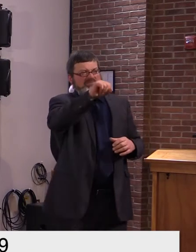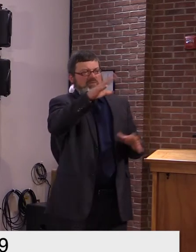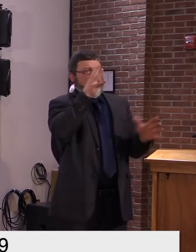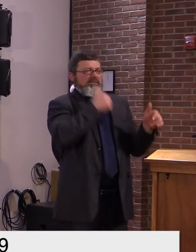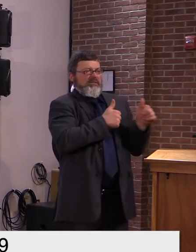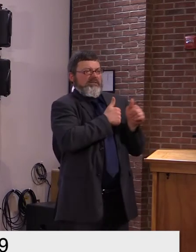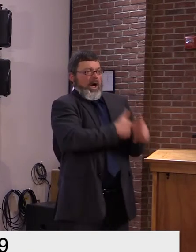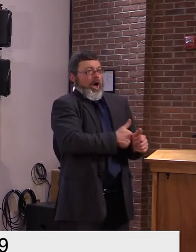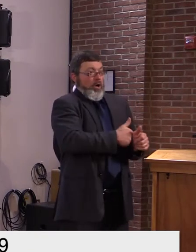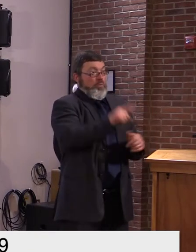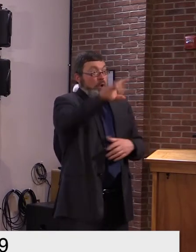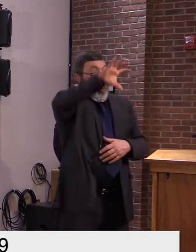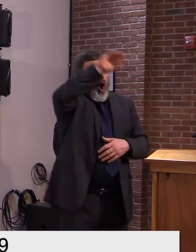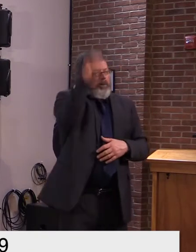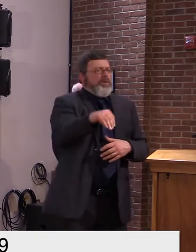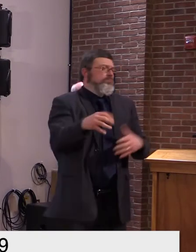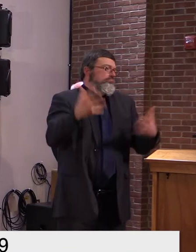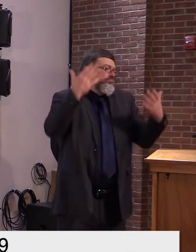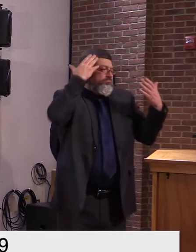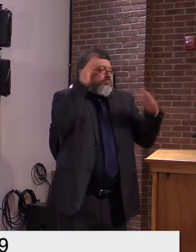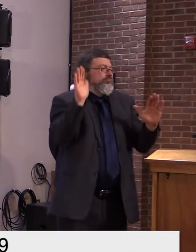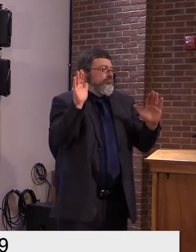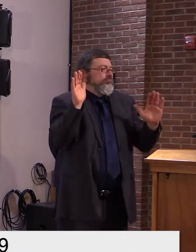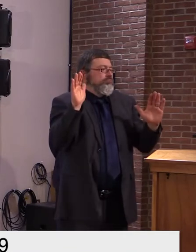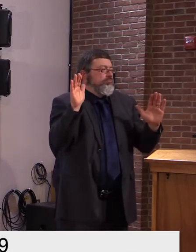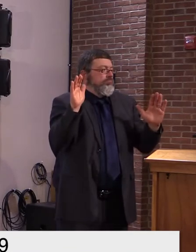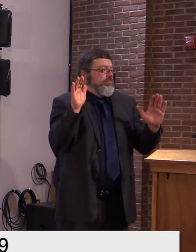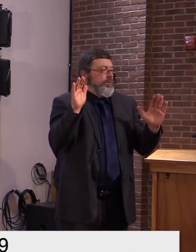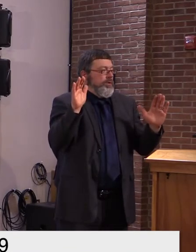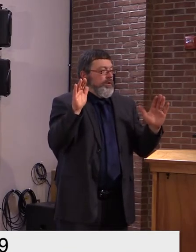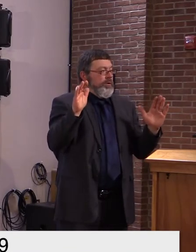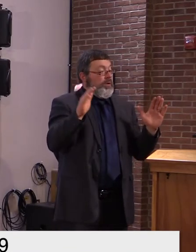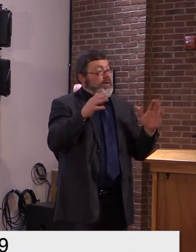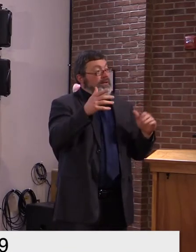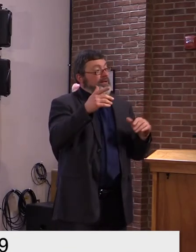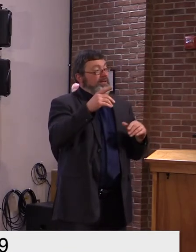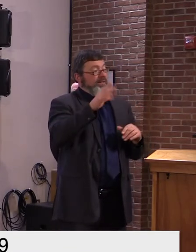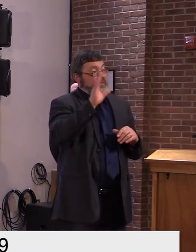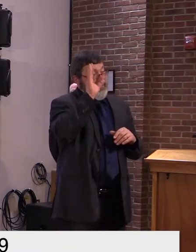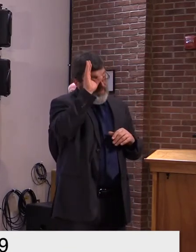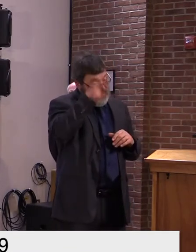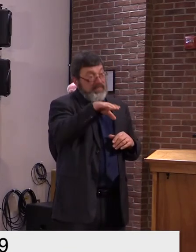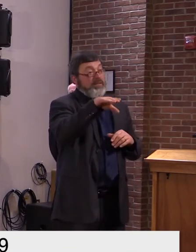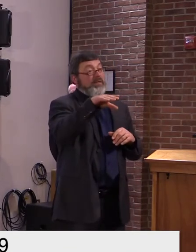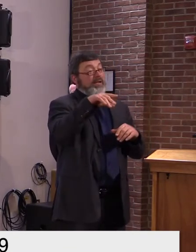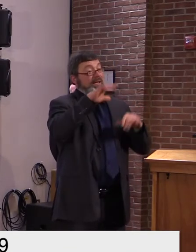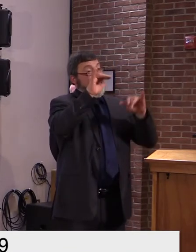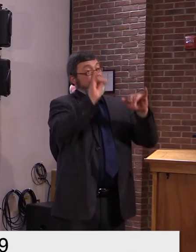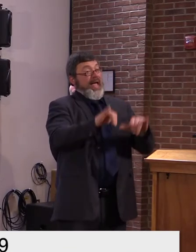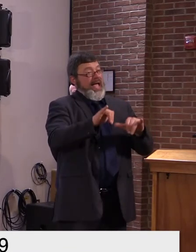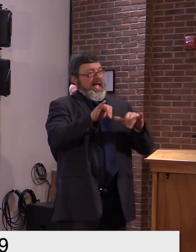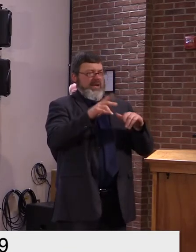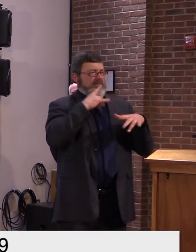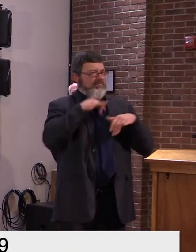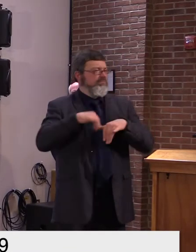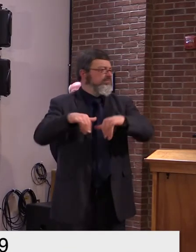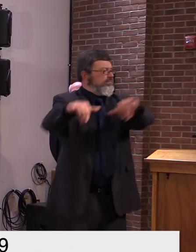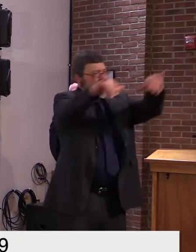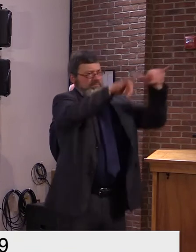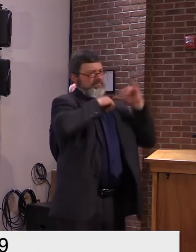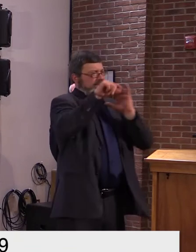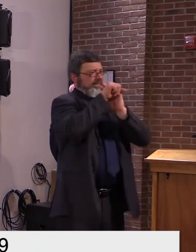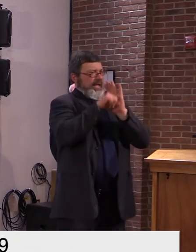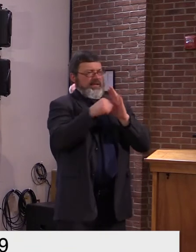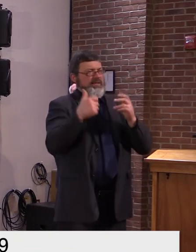can really do what it wants to, and even in Priority Group 1A, I'm aware of at least one or two governors who made a decision